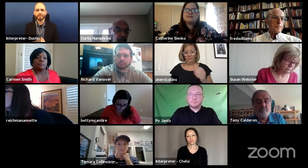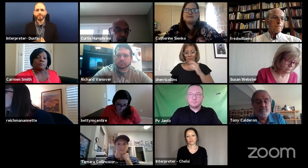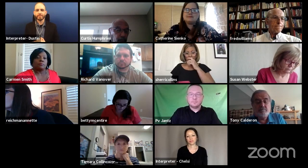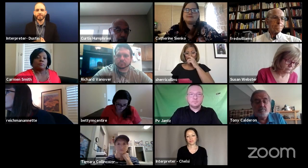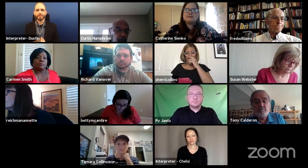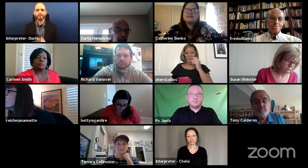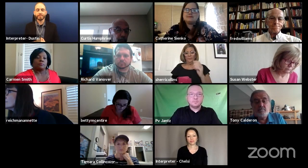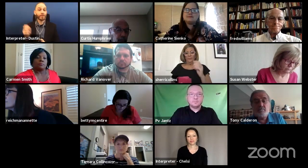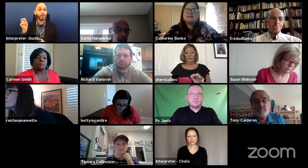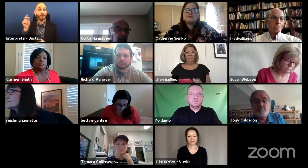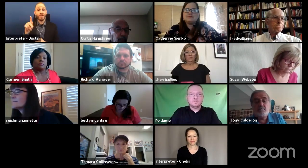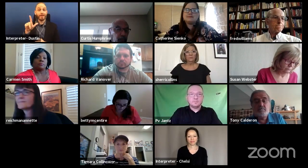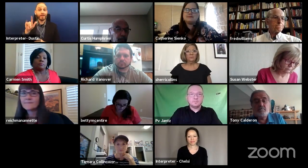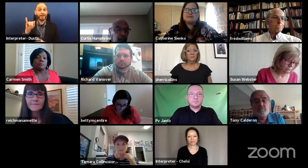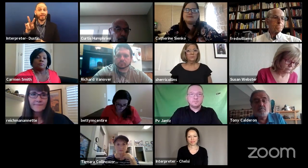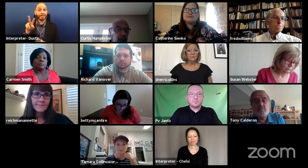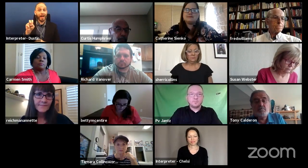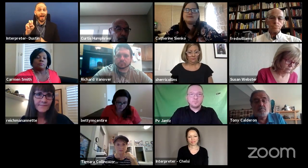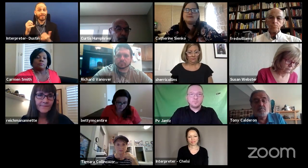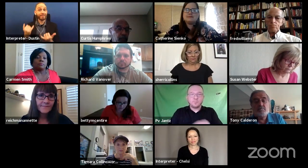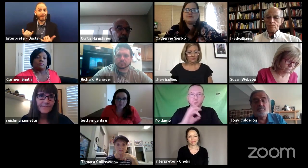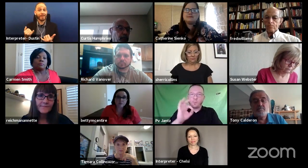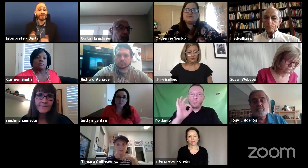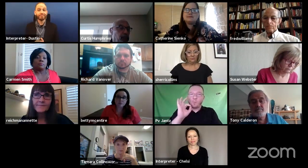All right, you're live.